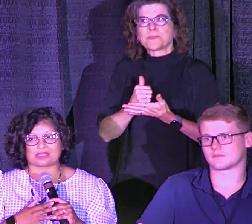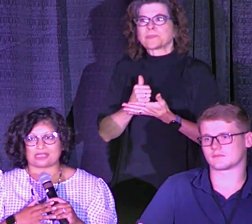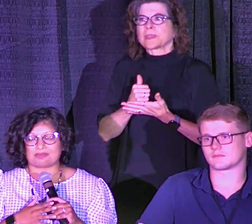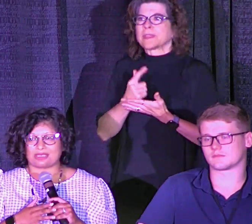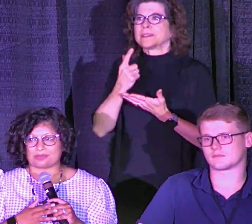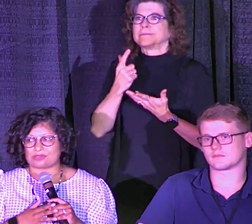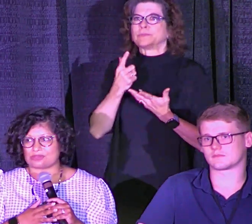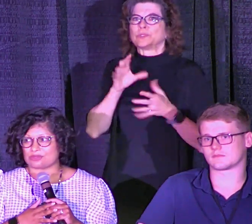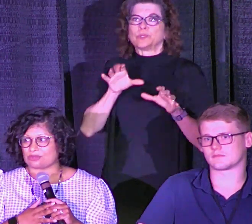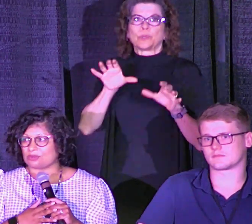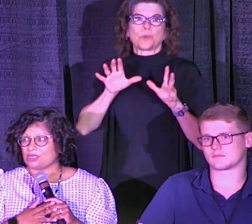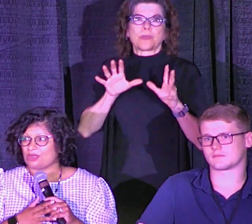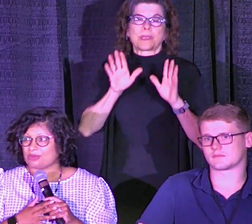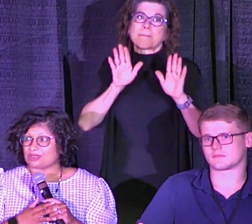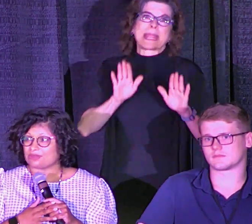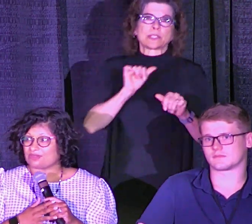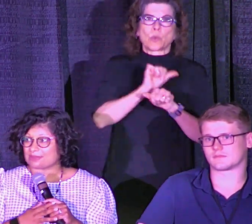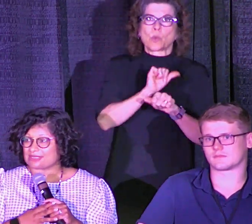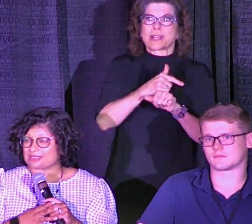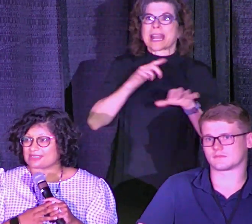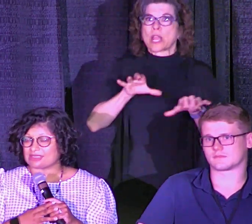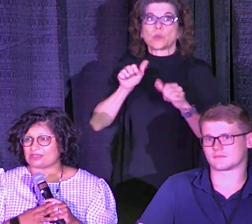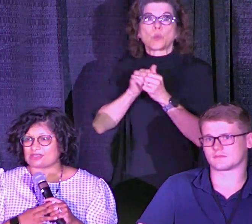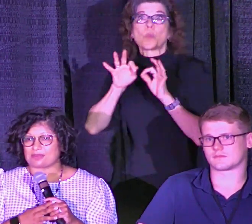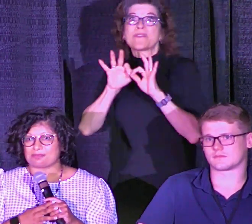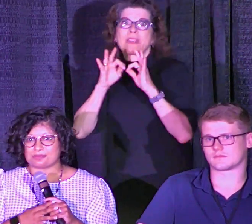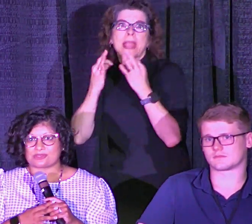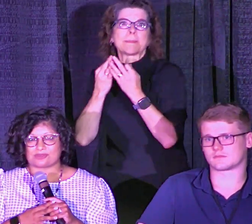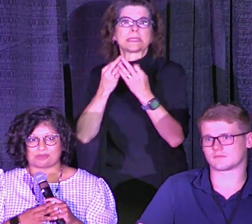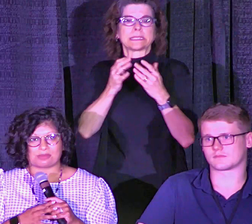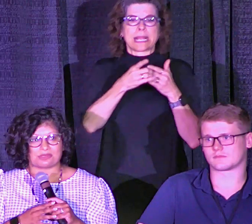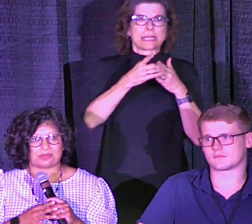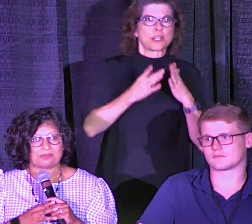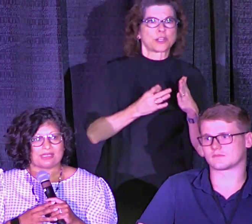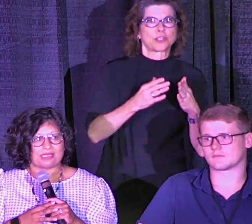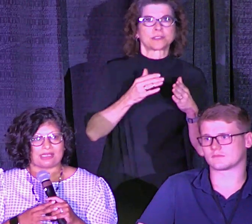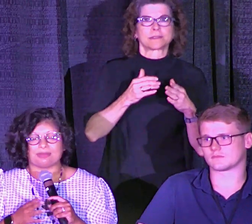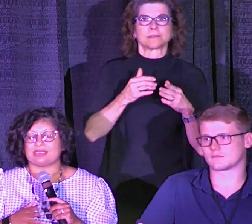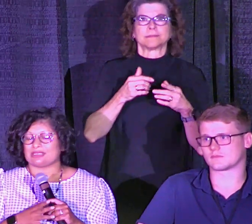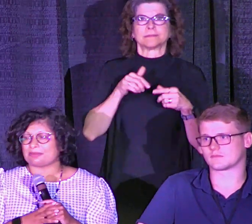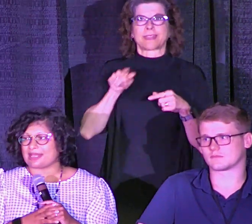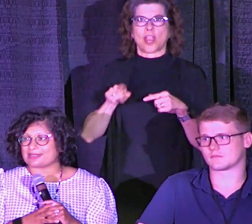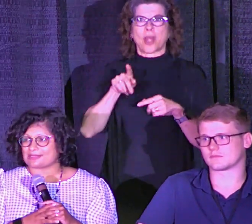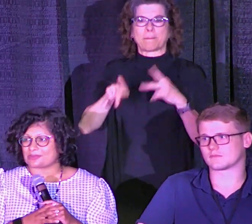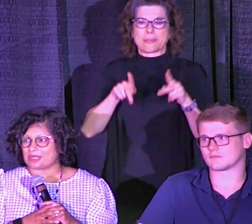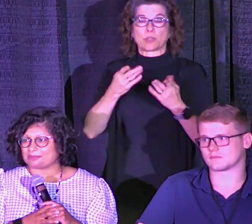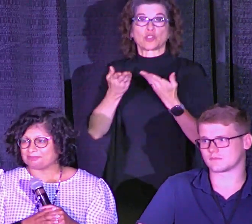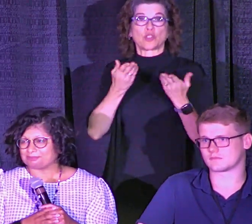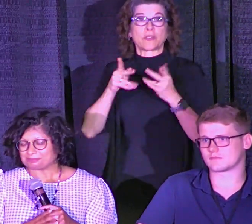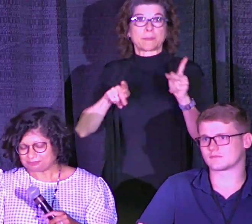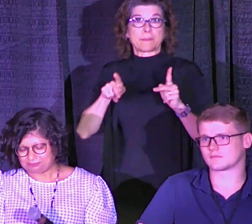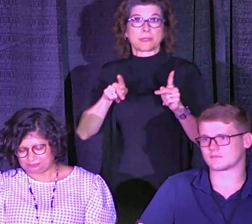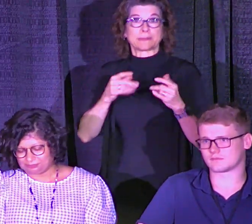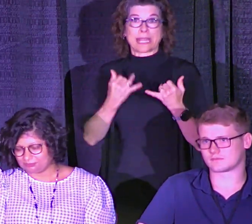amazing work that I've been able to do with families and leaders at People Serving People, and in the past as